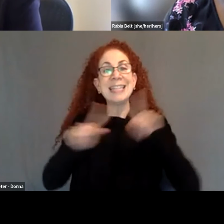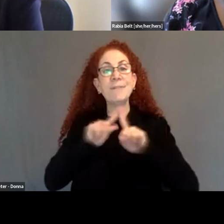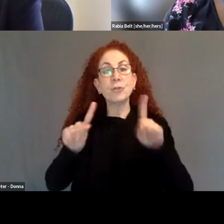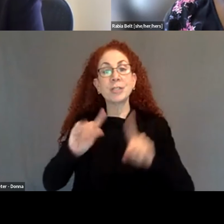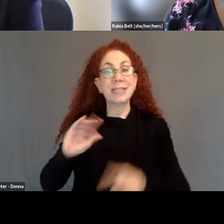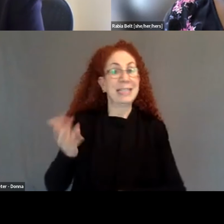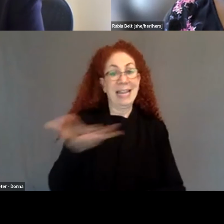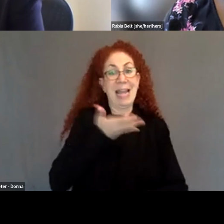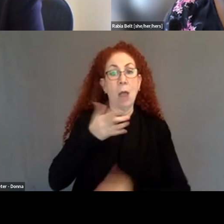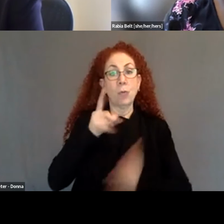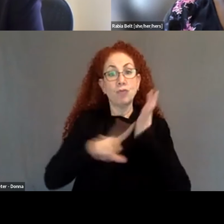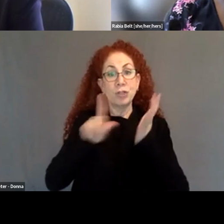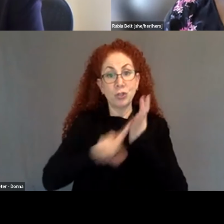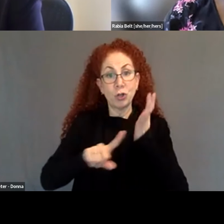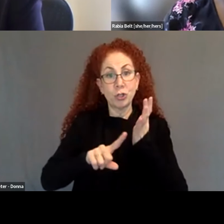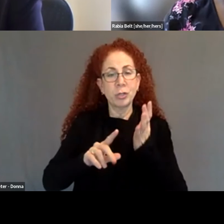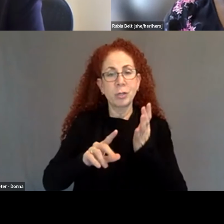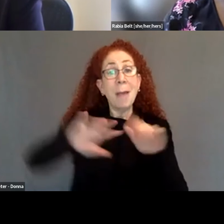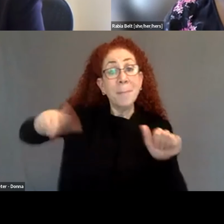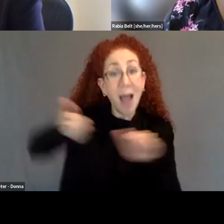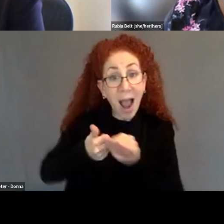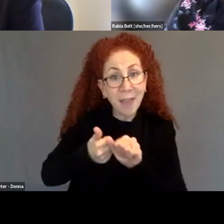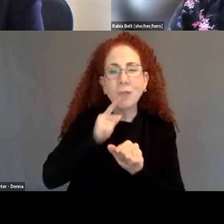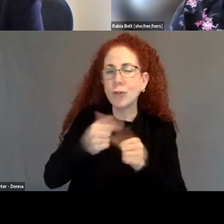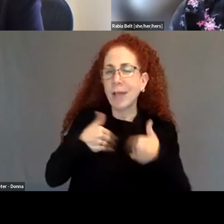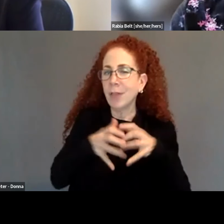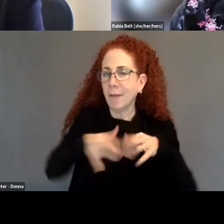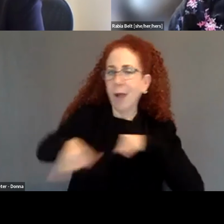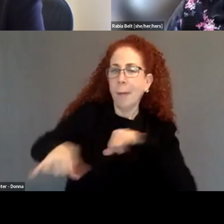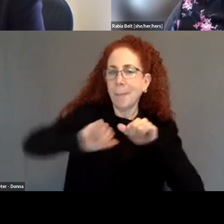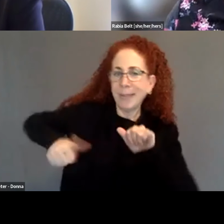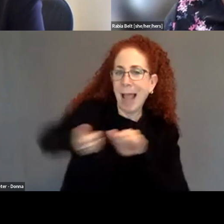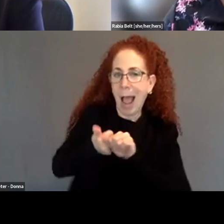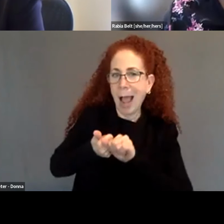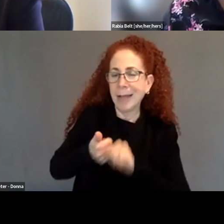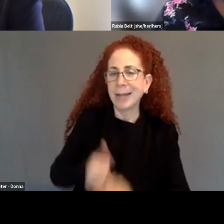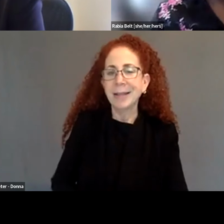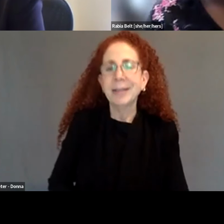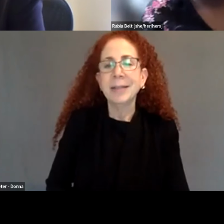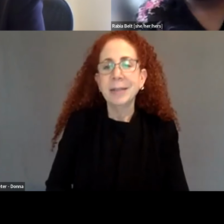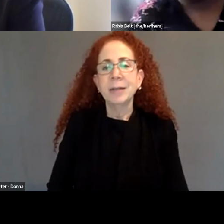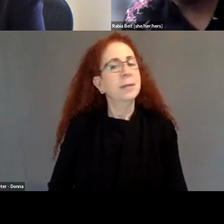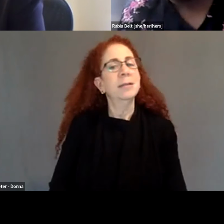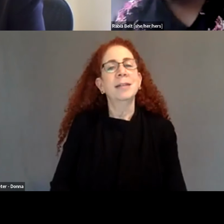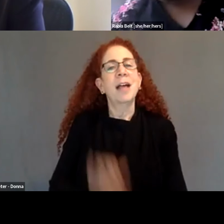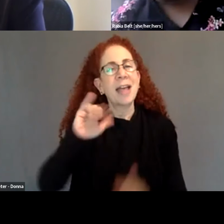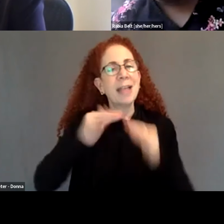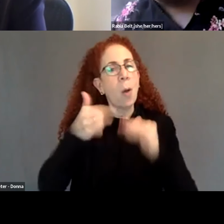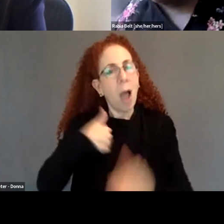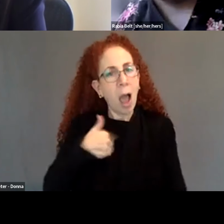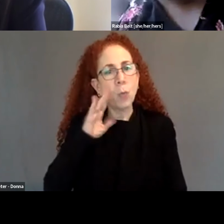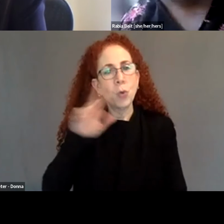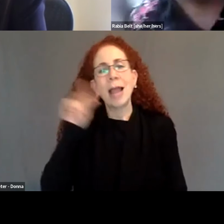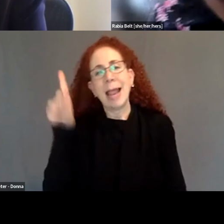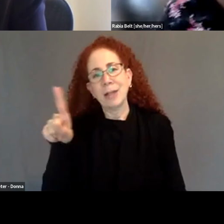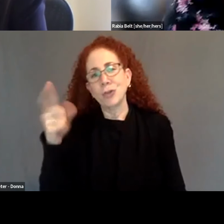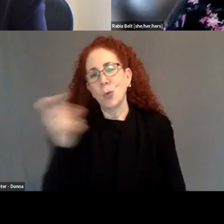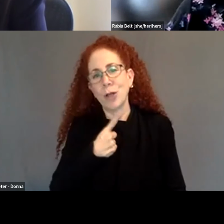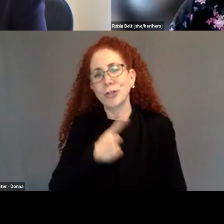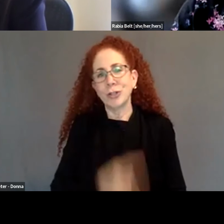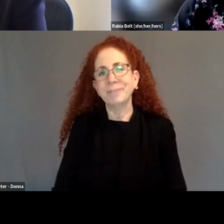think there's actually behind that is a great deal of commonality, because I think that's kind of one of the organizing questions. So that's how I would answer that. And it's a very